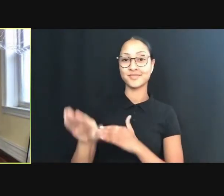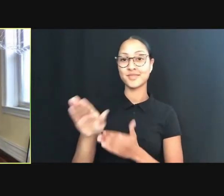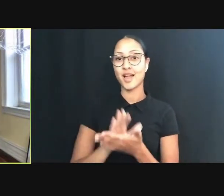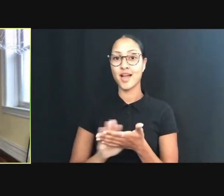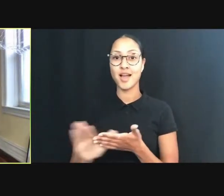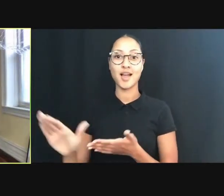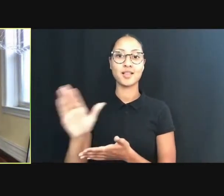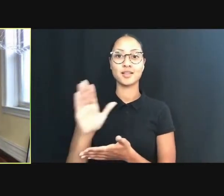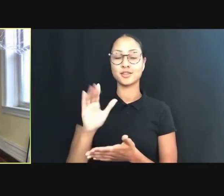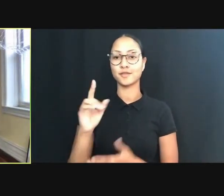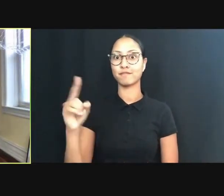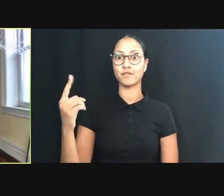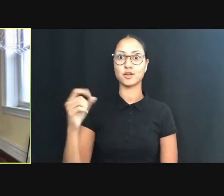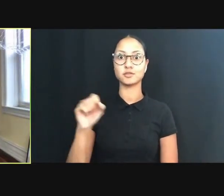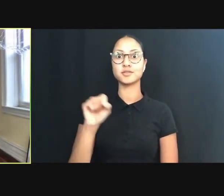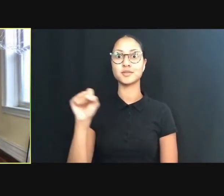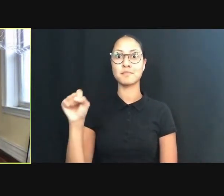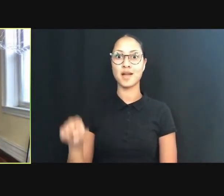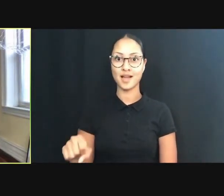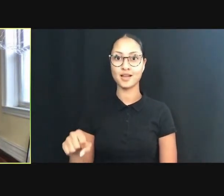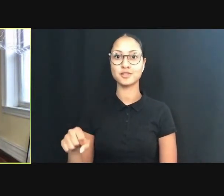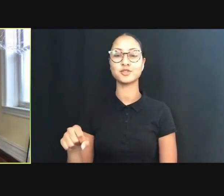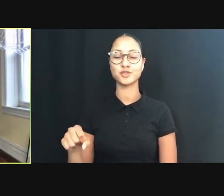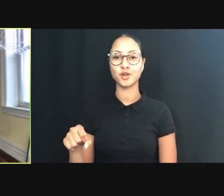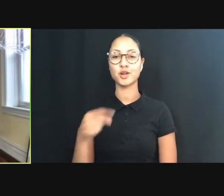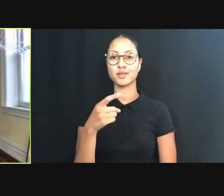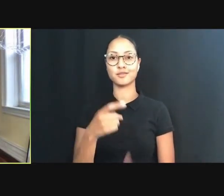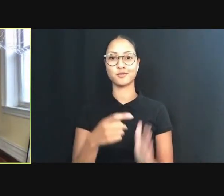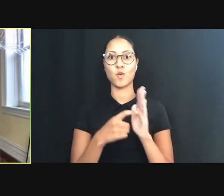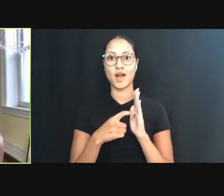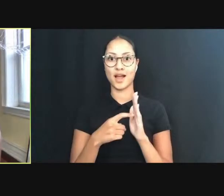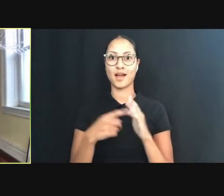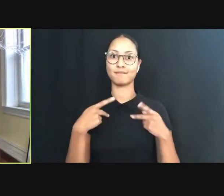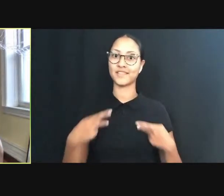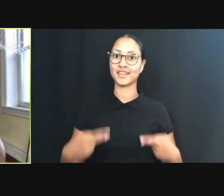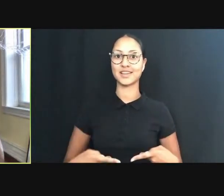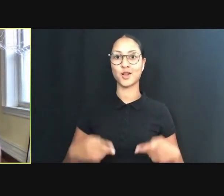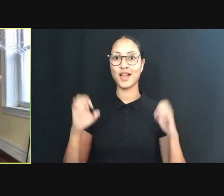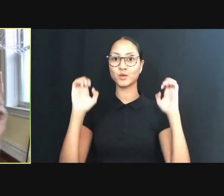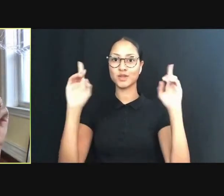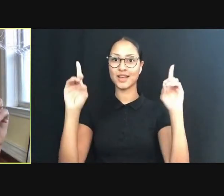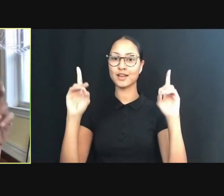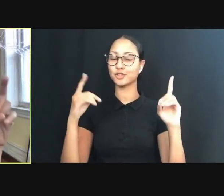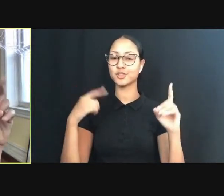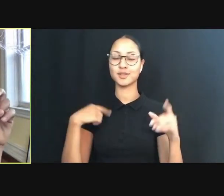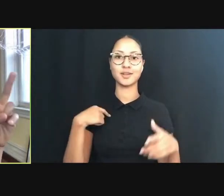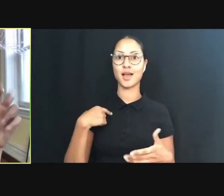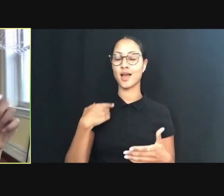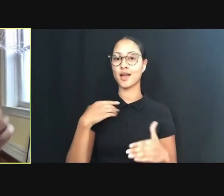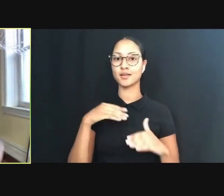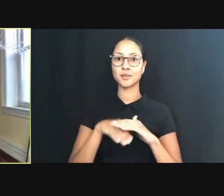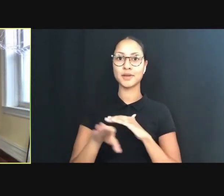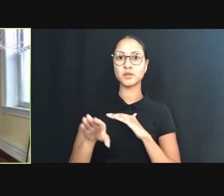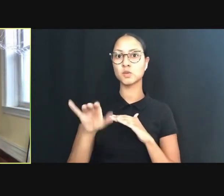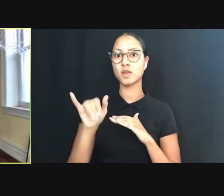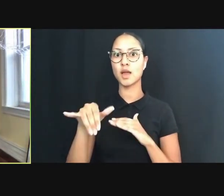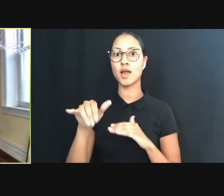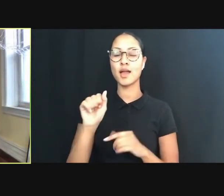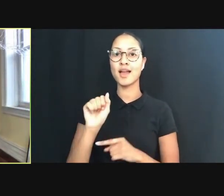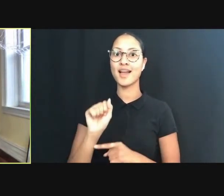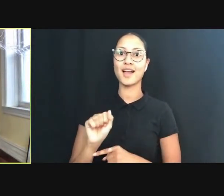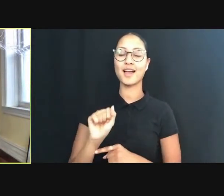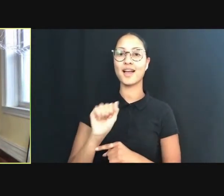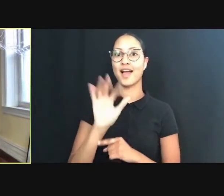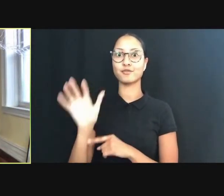first semester in college, I had to take a PE requirement. And that's when I walked into an Afro-Haitian Dunham Technique